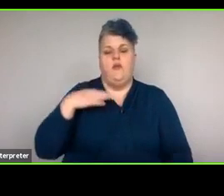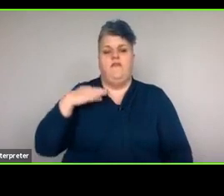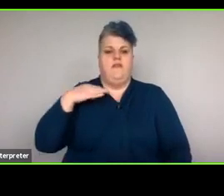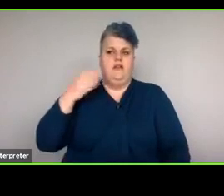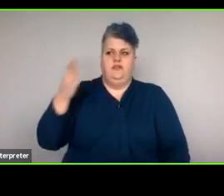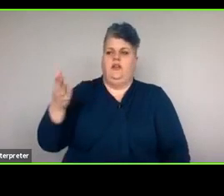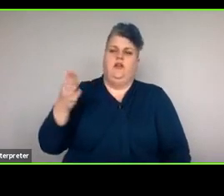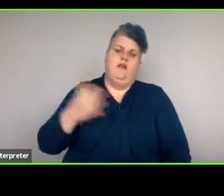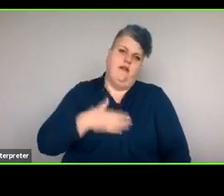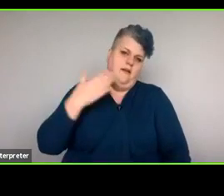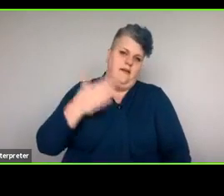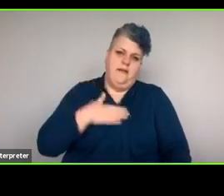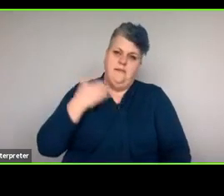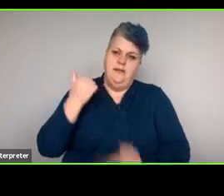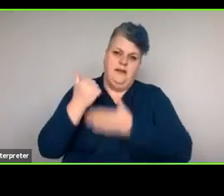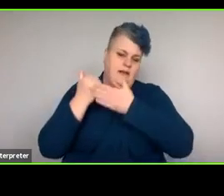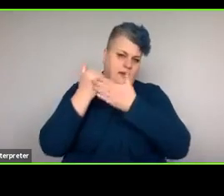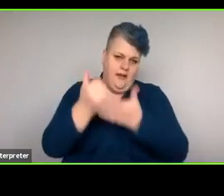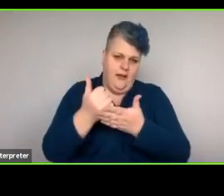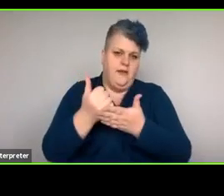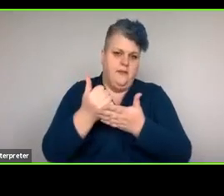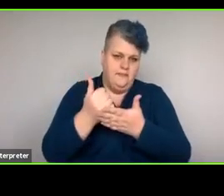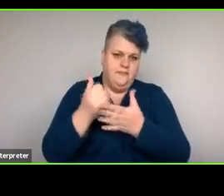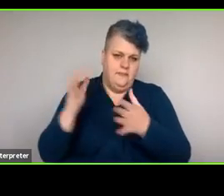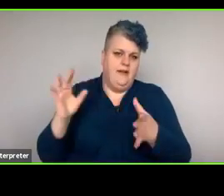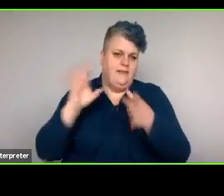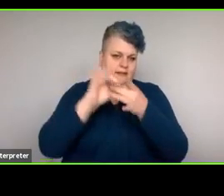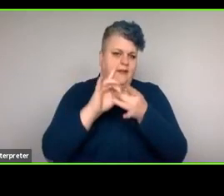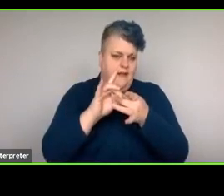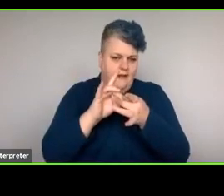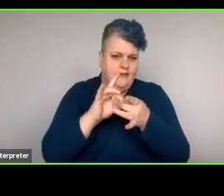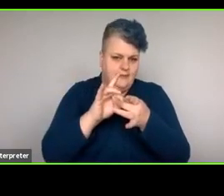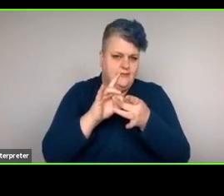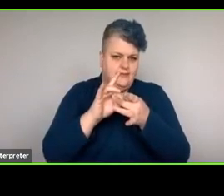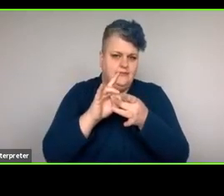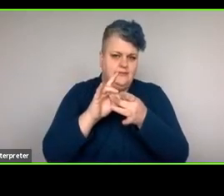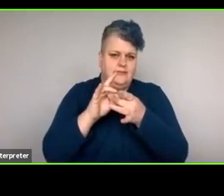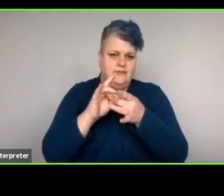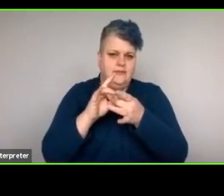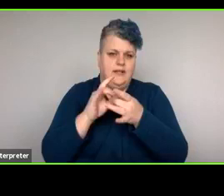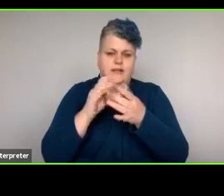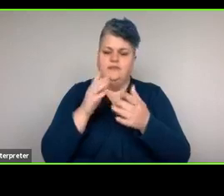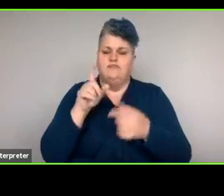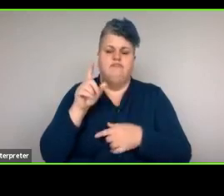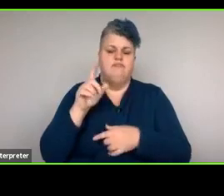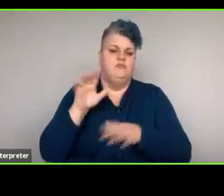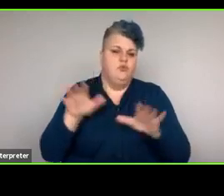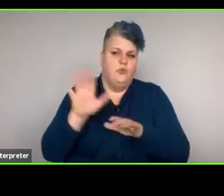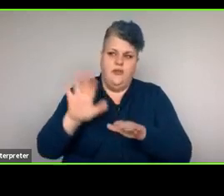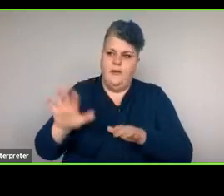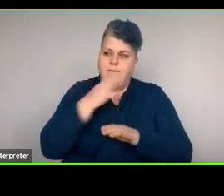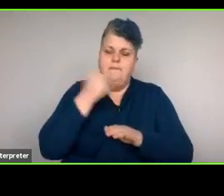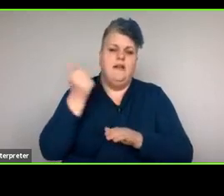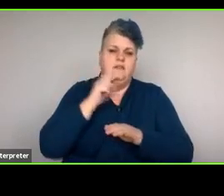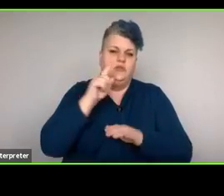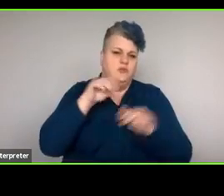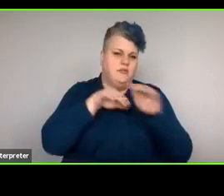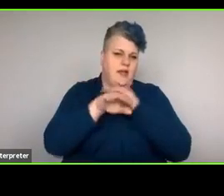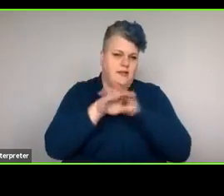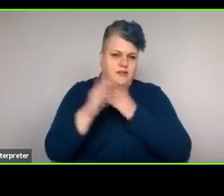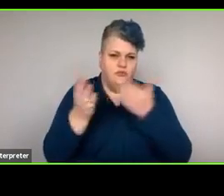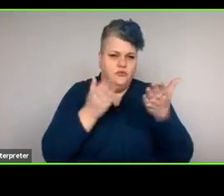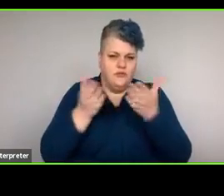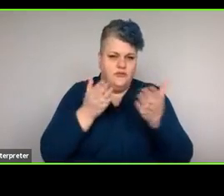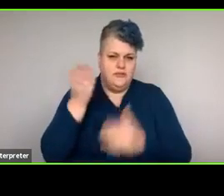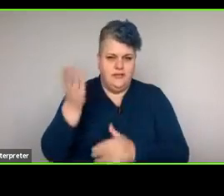would be more than happy to make those connections and to do their best to make sure that there's access to those